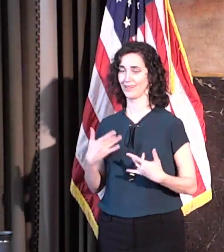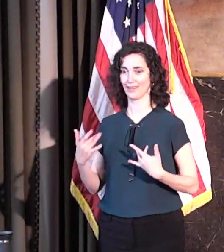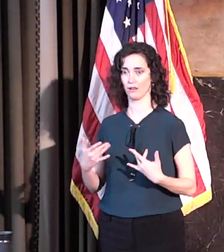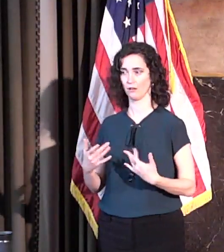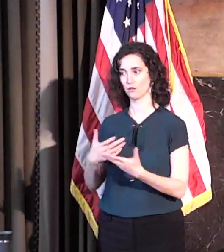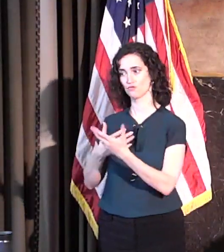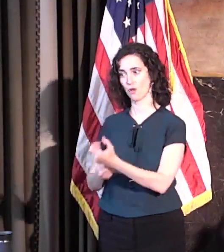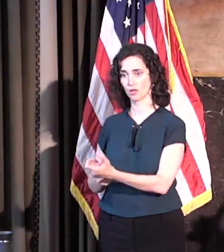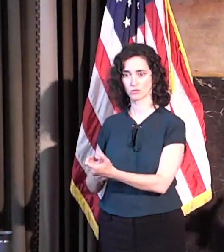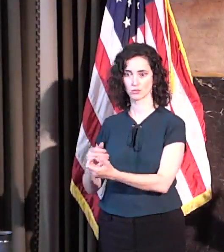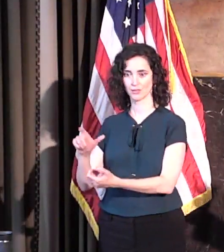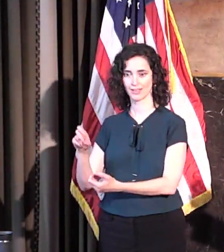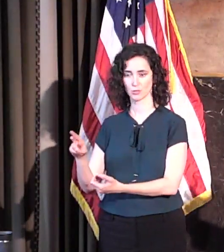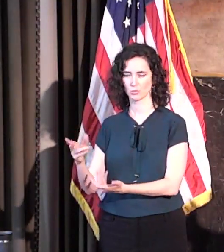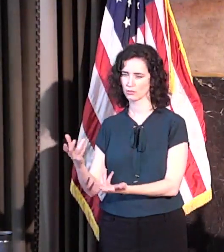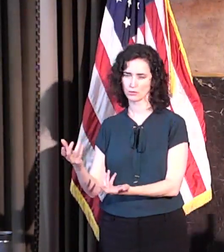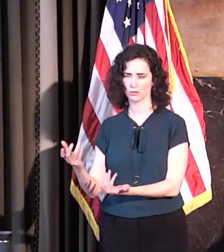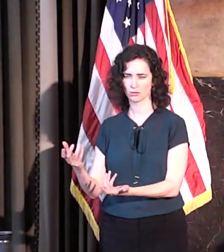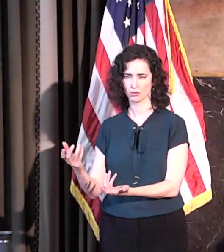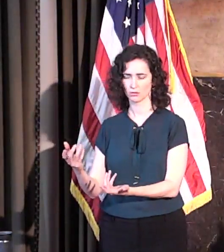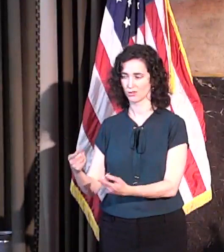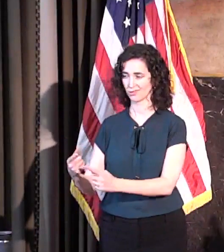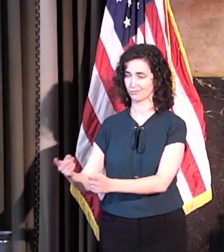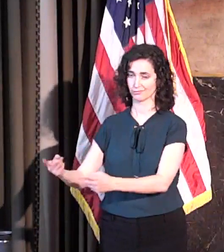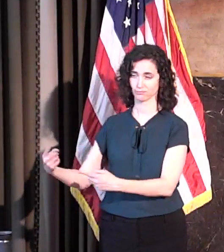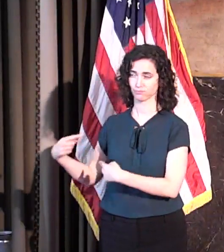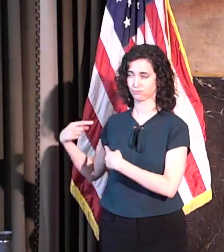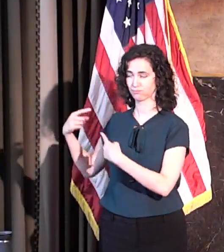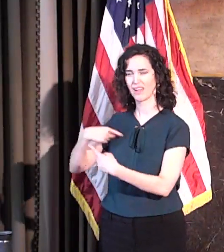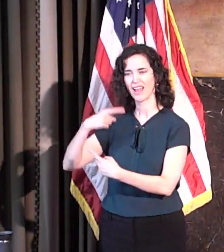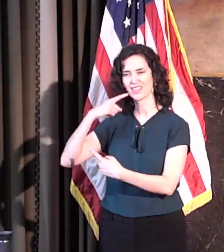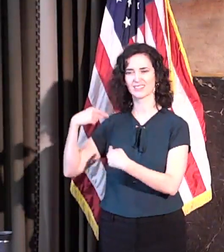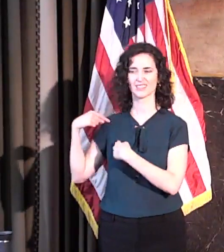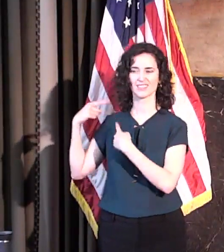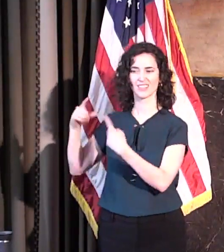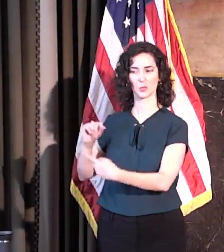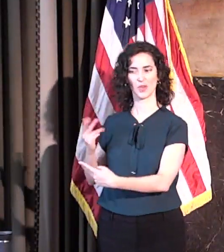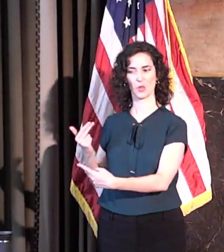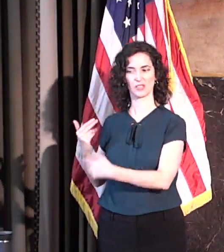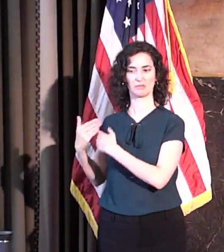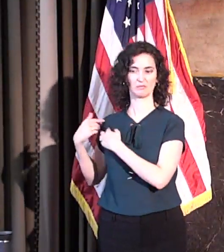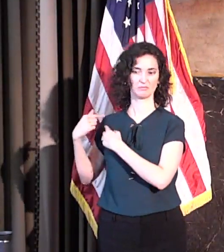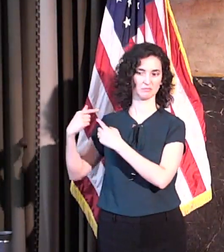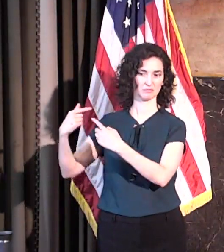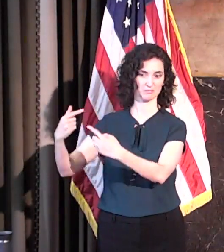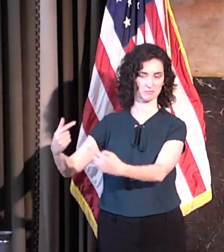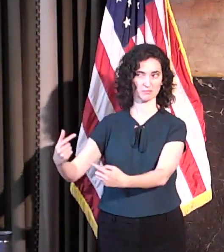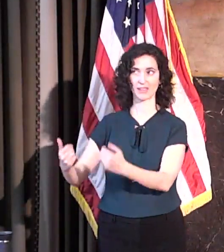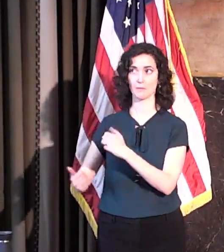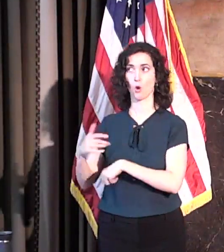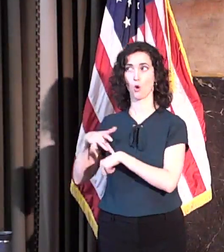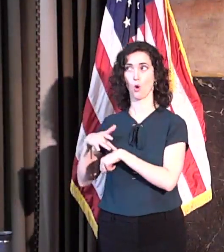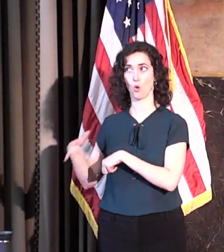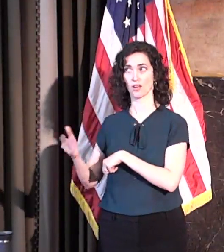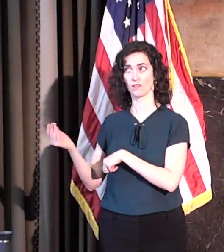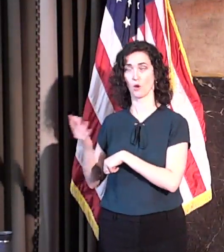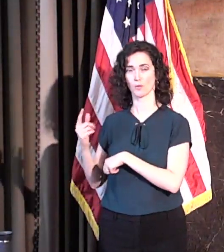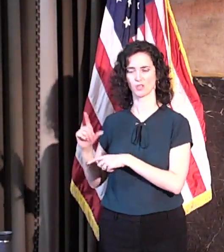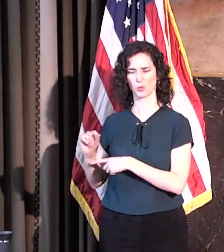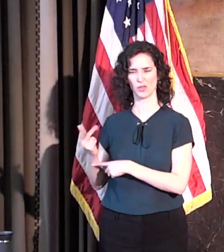have been going on at LSU going back to, I think it's back to 2013 or among the earliest dates